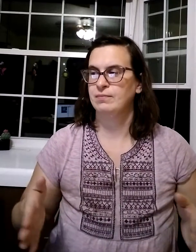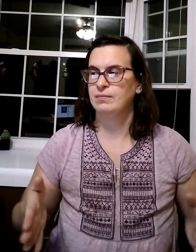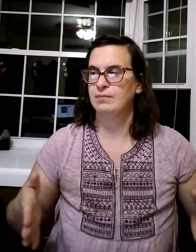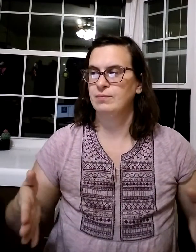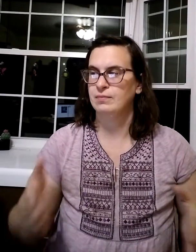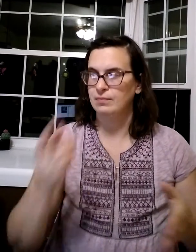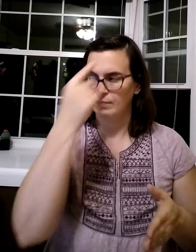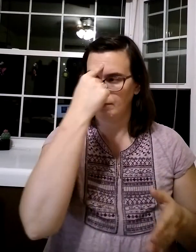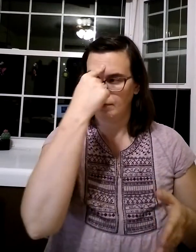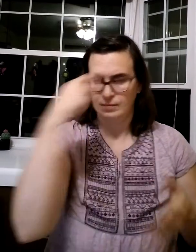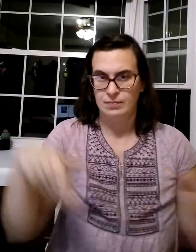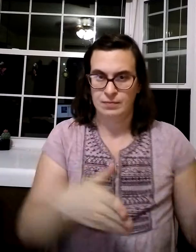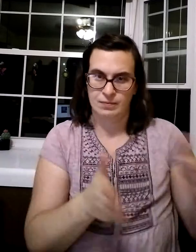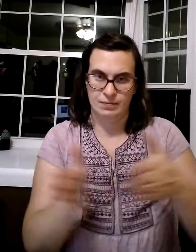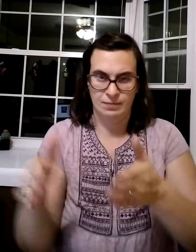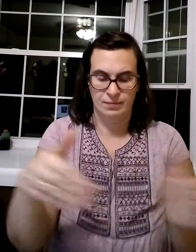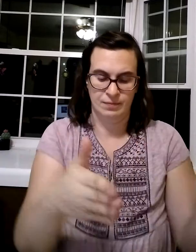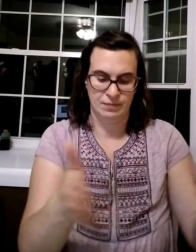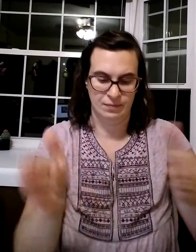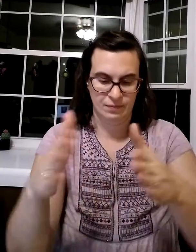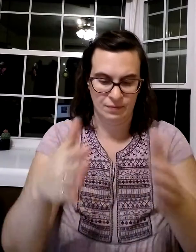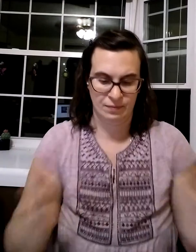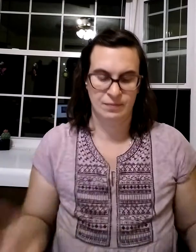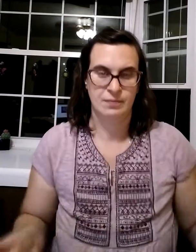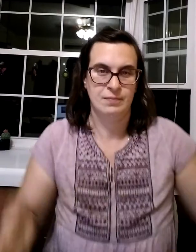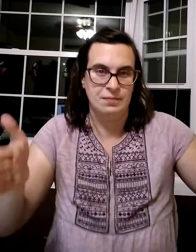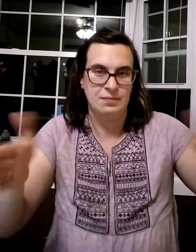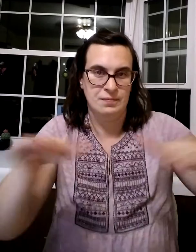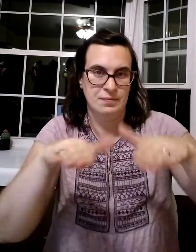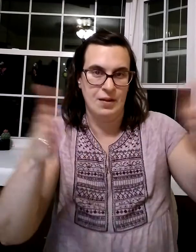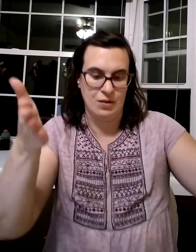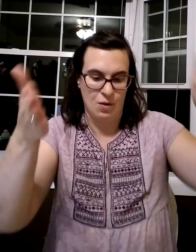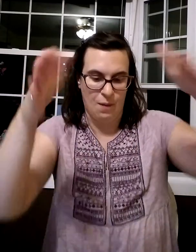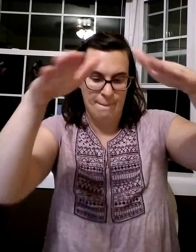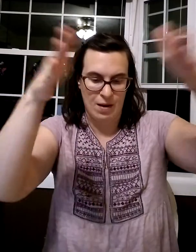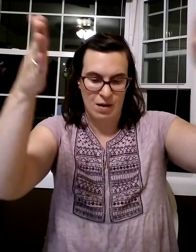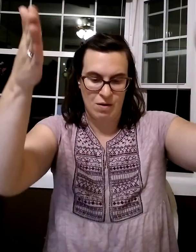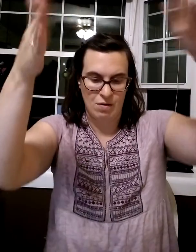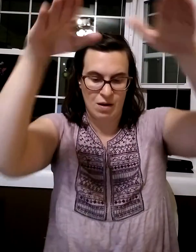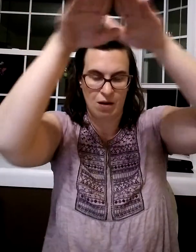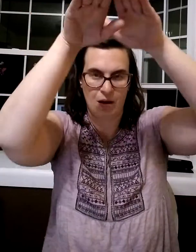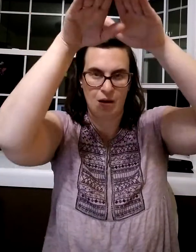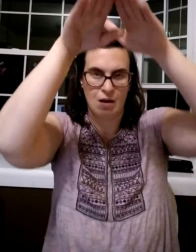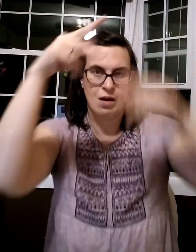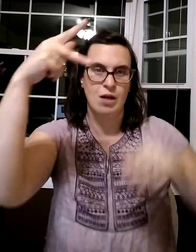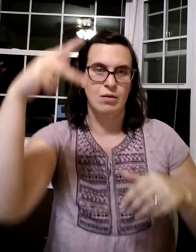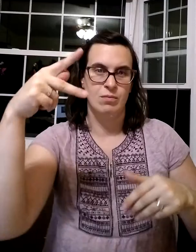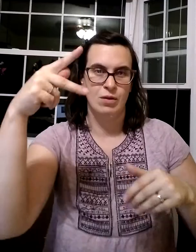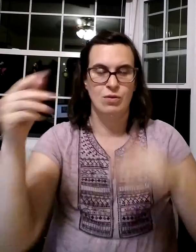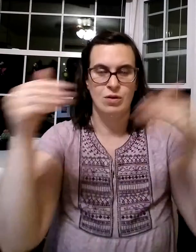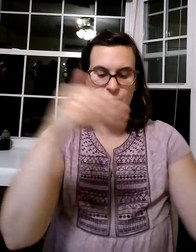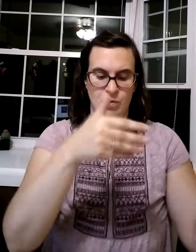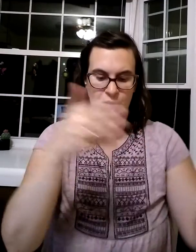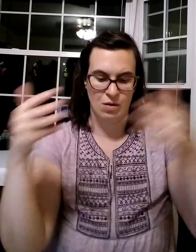India's Marian Empire, Mayans of Mesoamerica, Punic Wars,